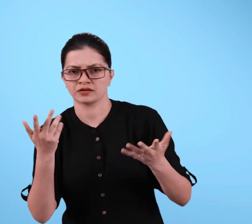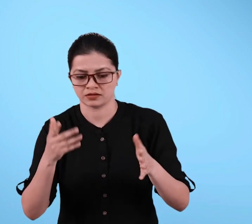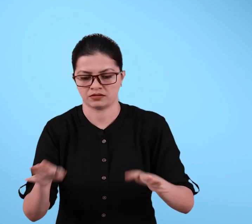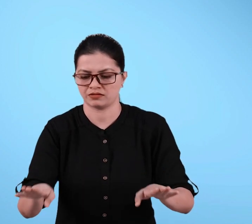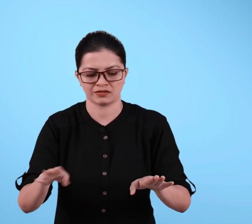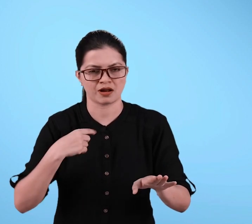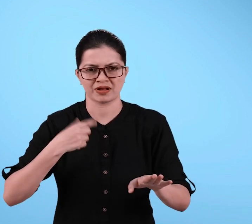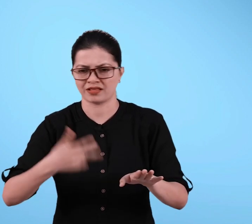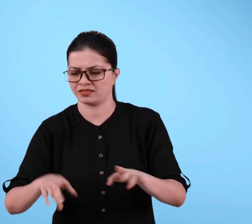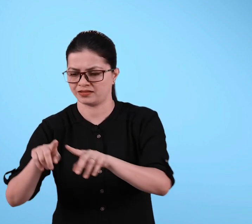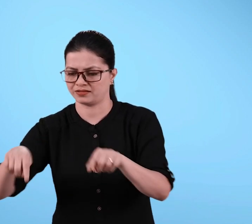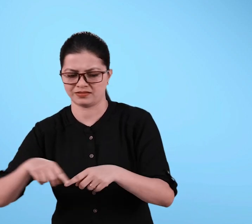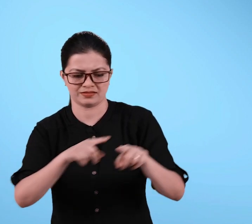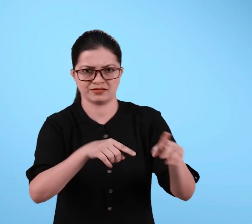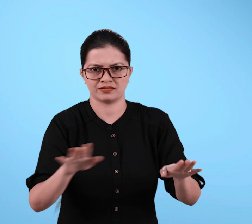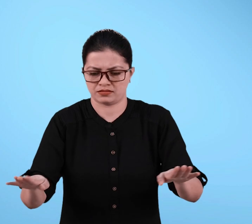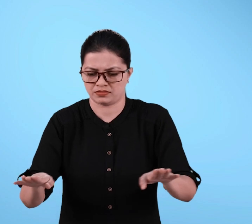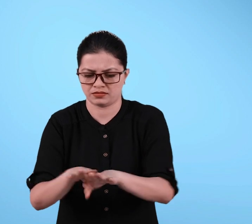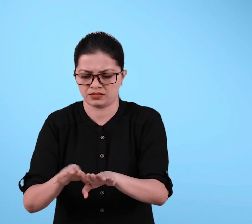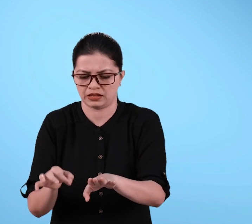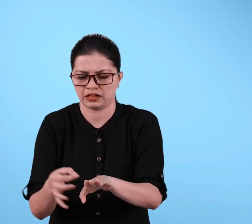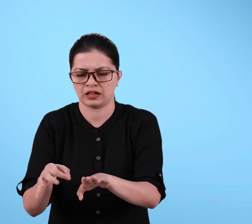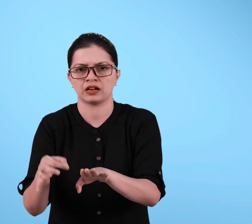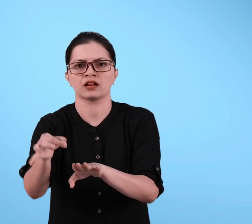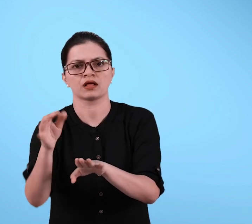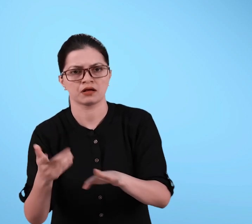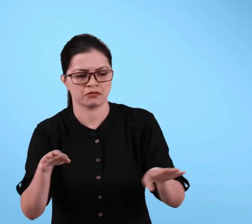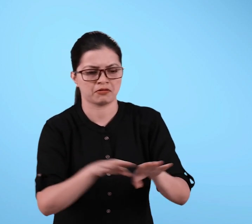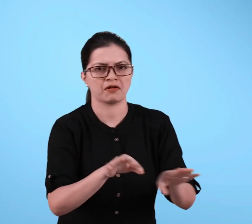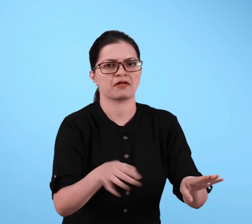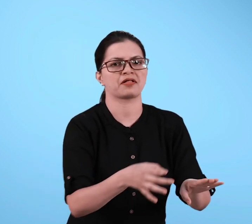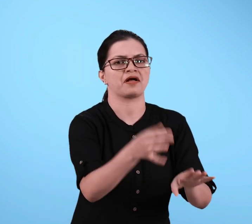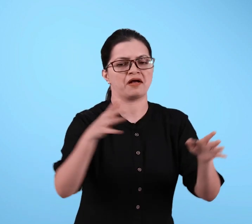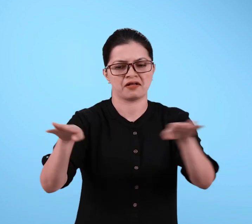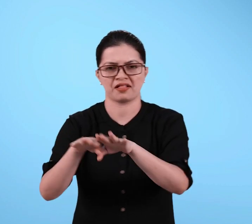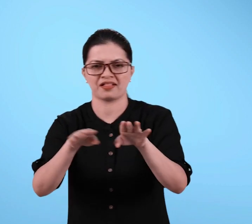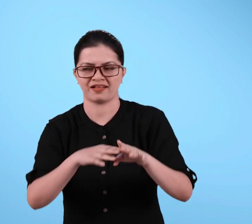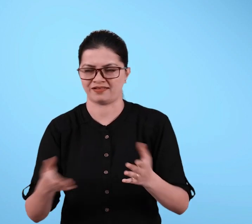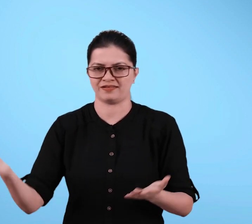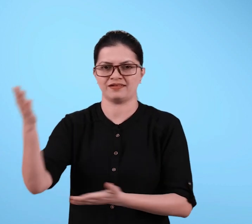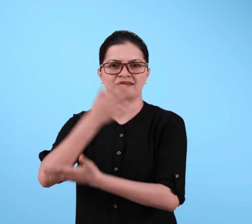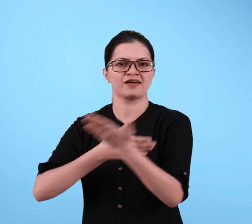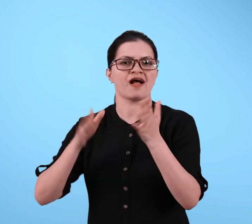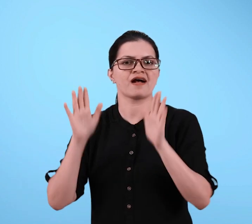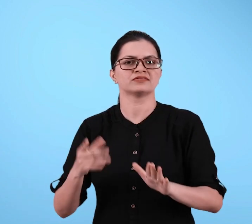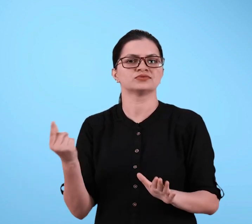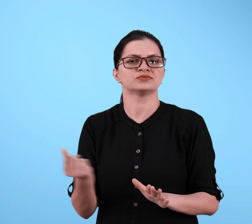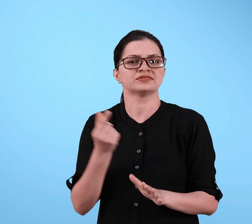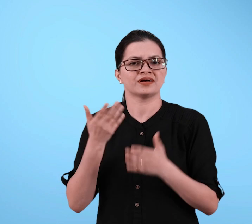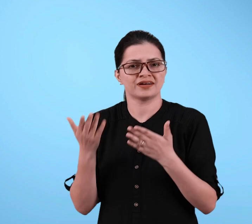Start. Stitched clothes have gone through Stitched many clothes